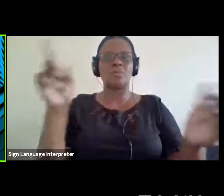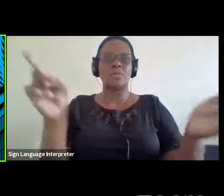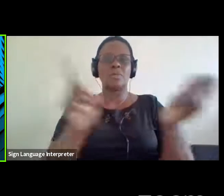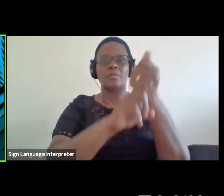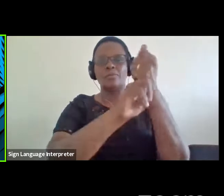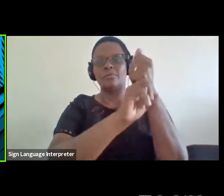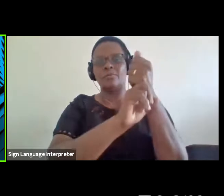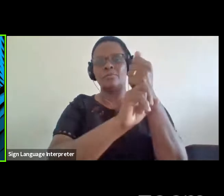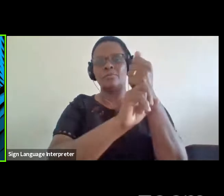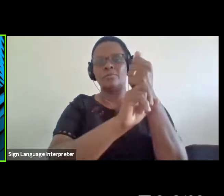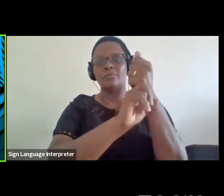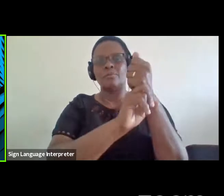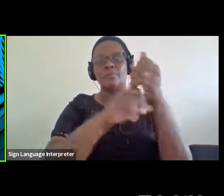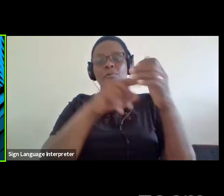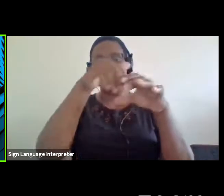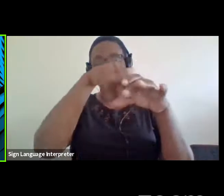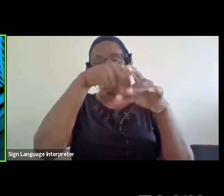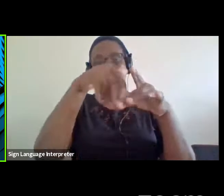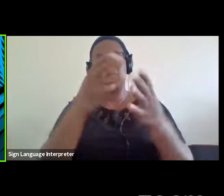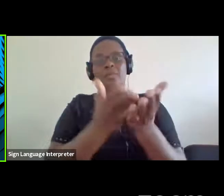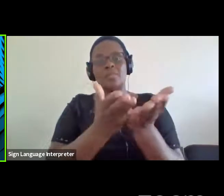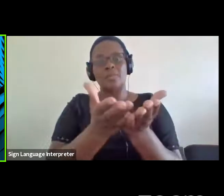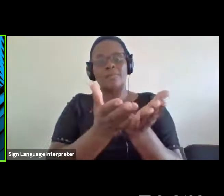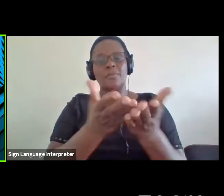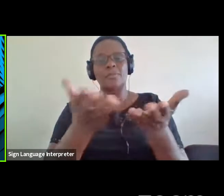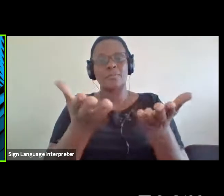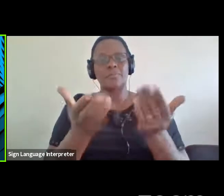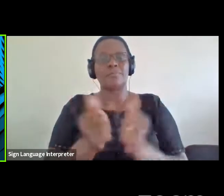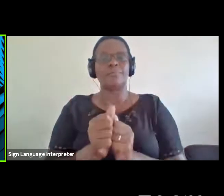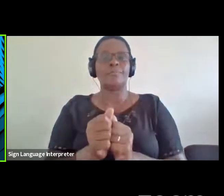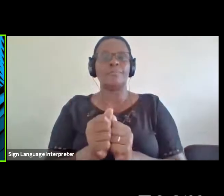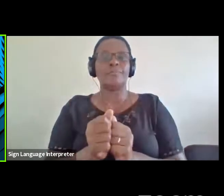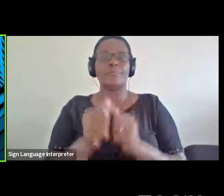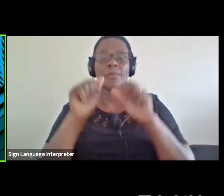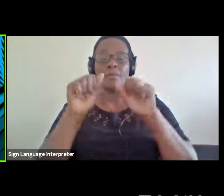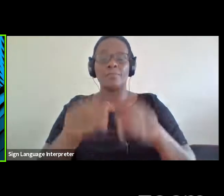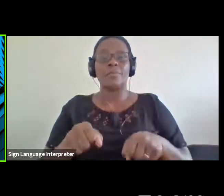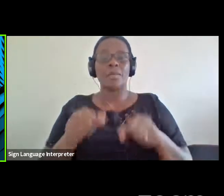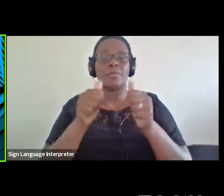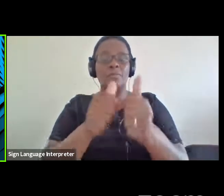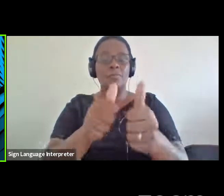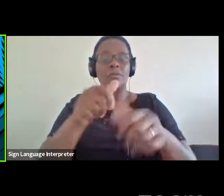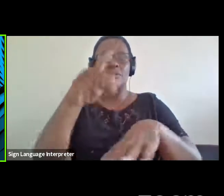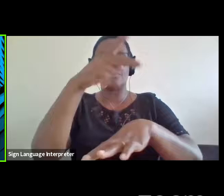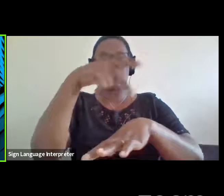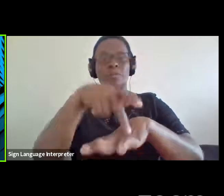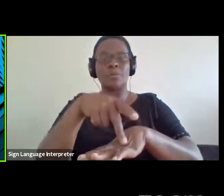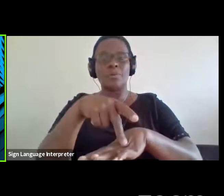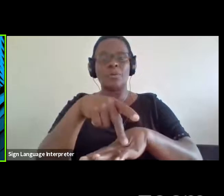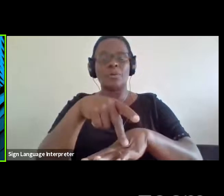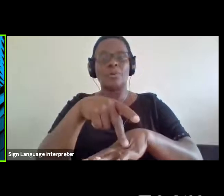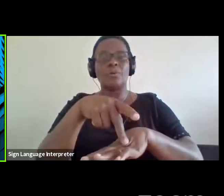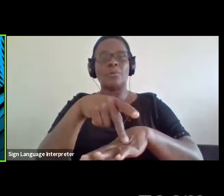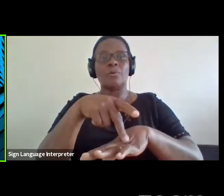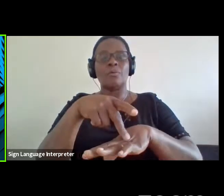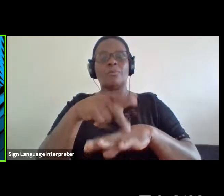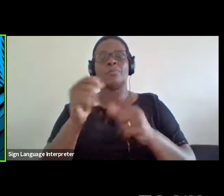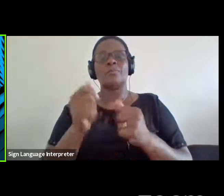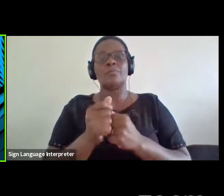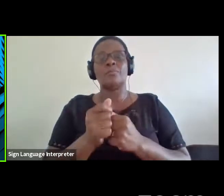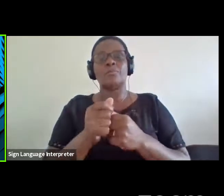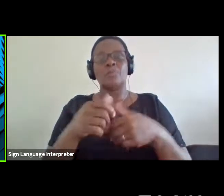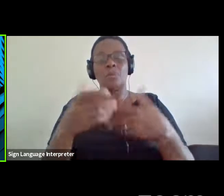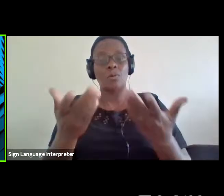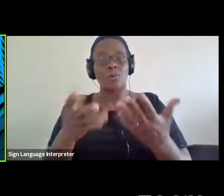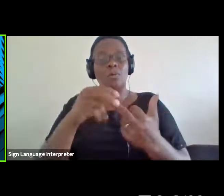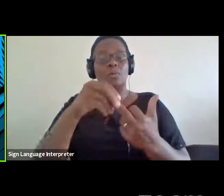within cyberspace. Whether it's aligning with the principles like the Santa Clara principles, or more specific to